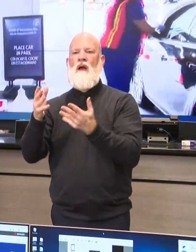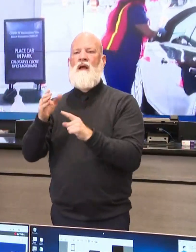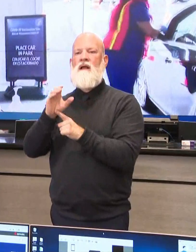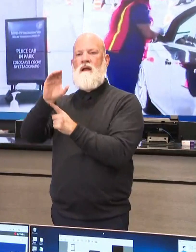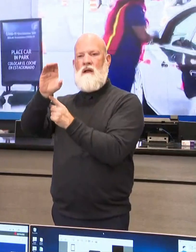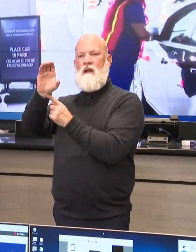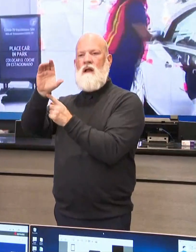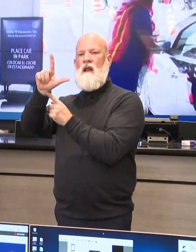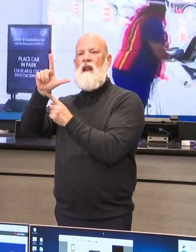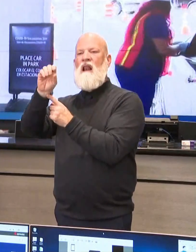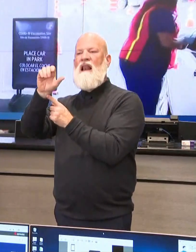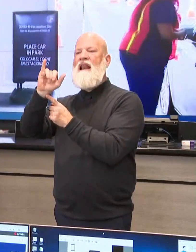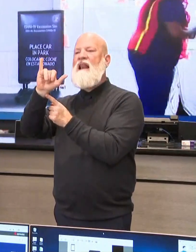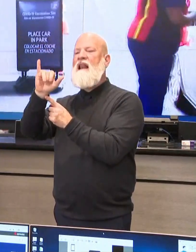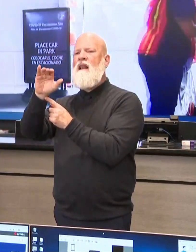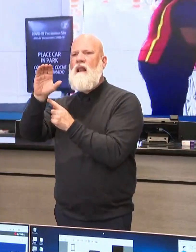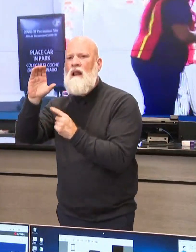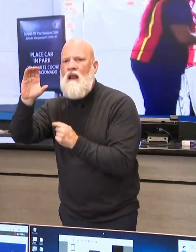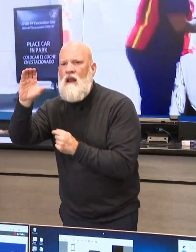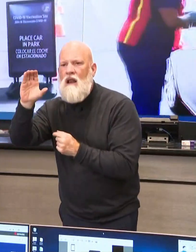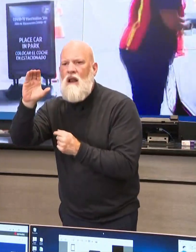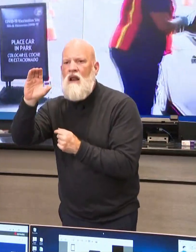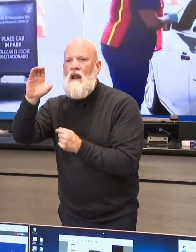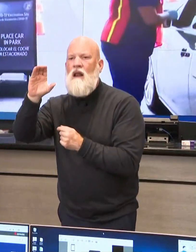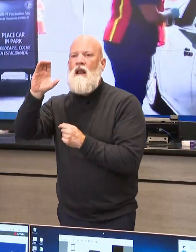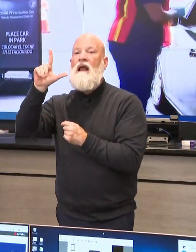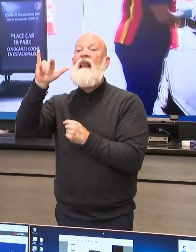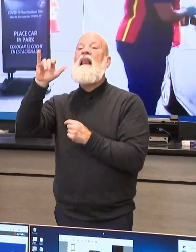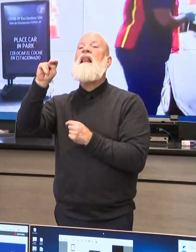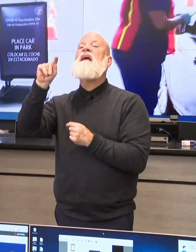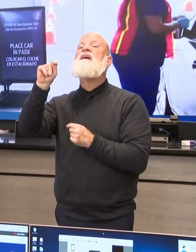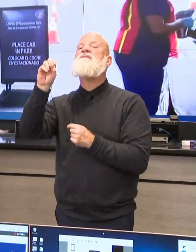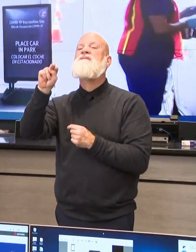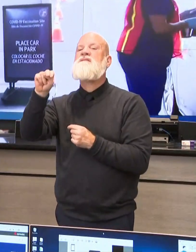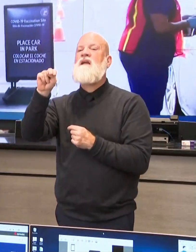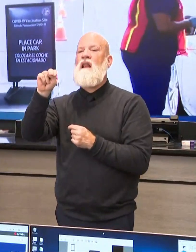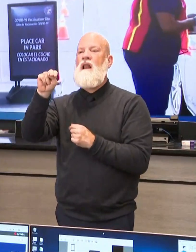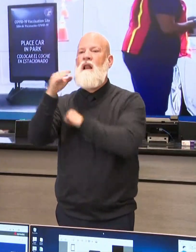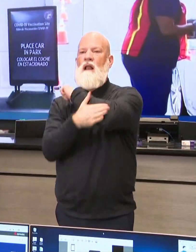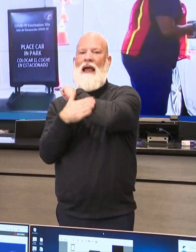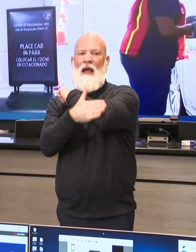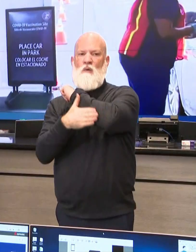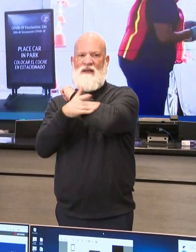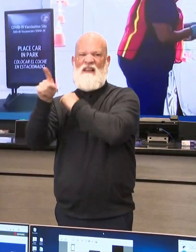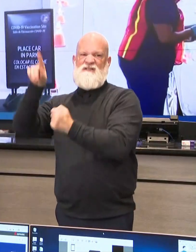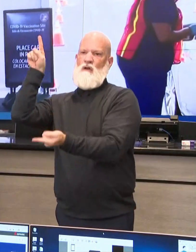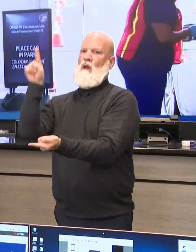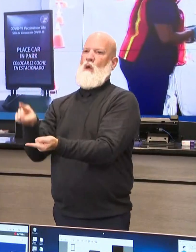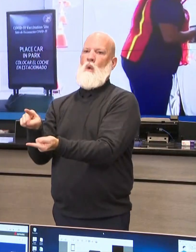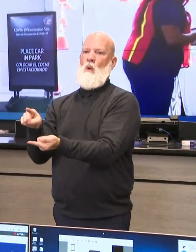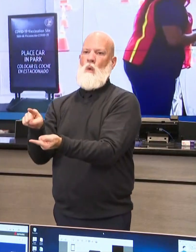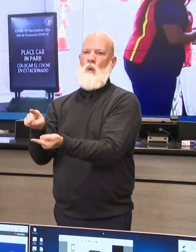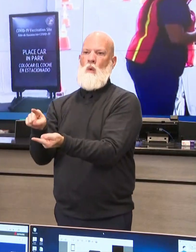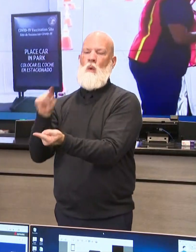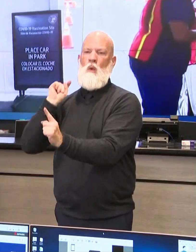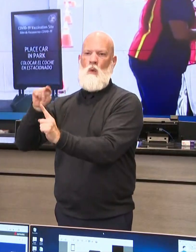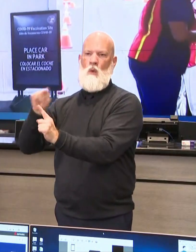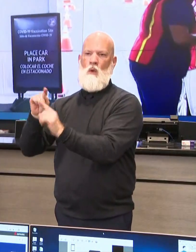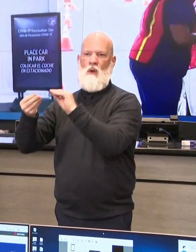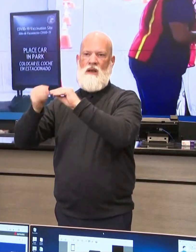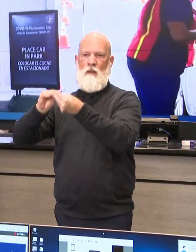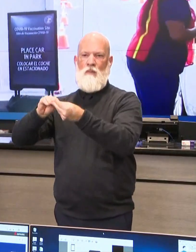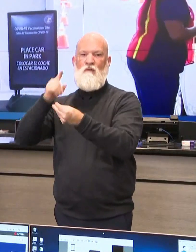is why we wanted to partner with Delta at the Delta Museum for that site to address that